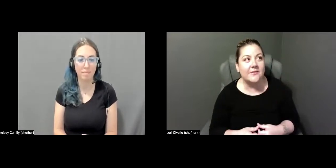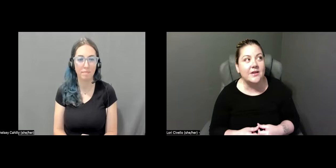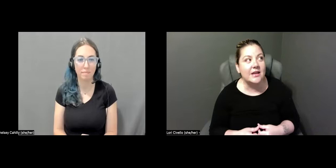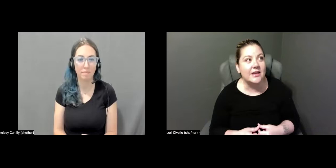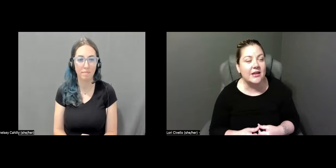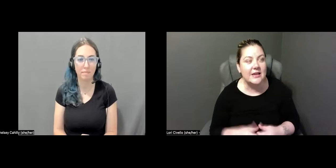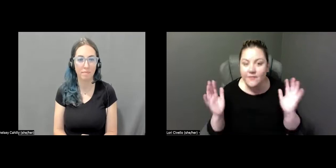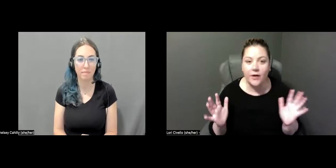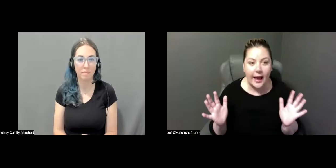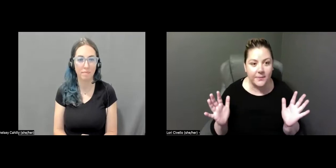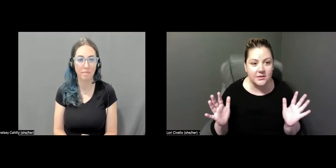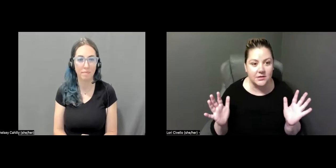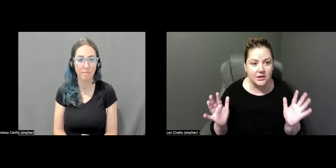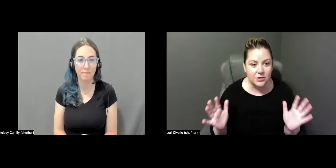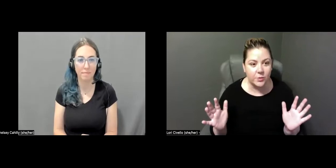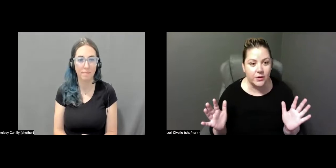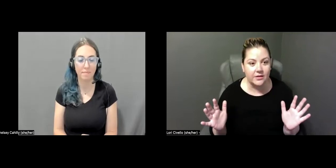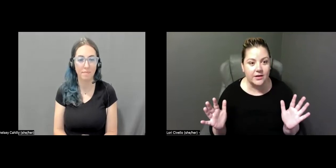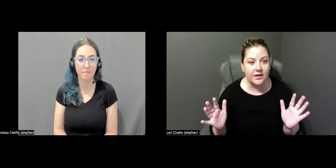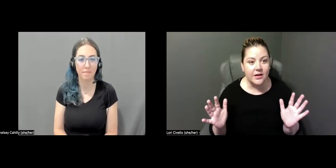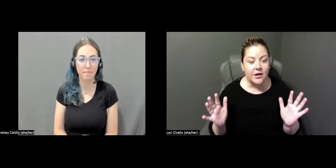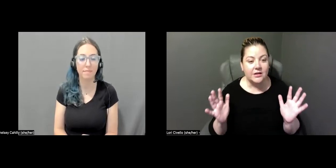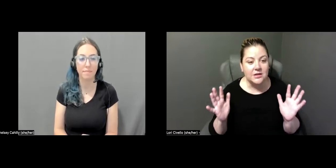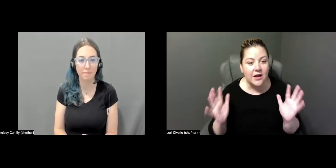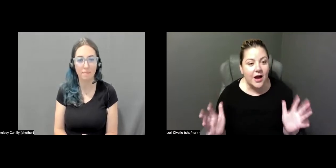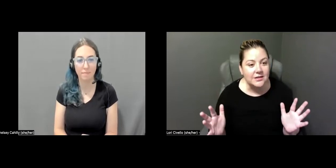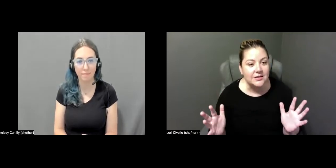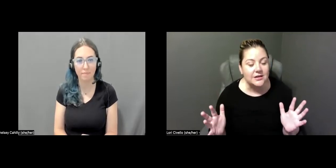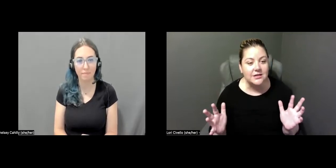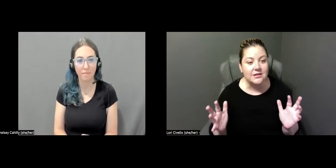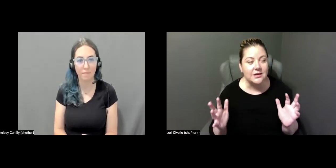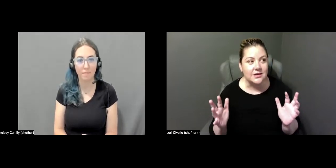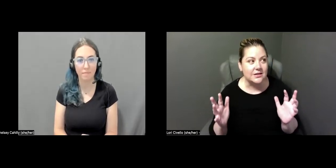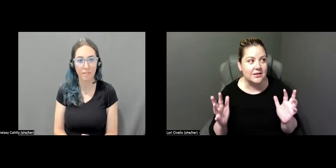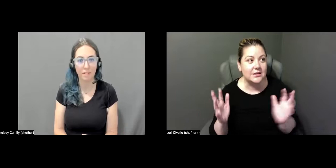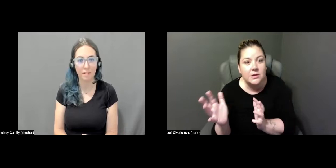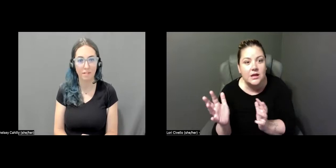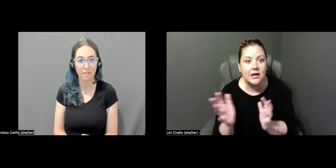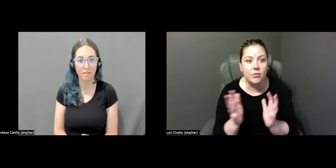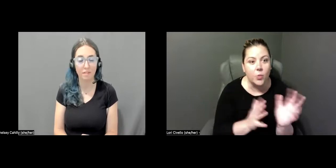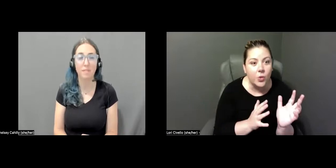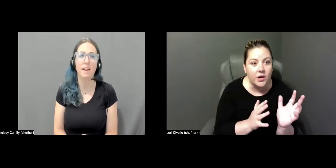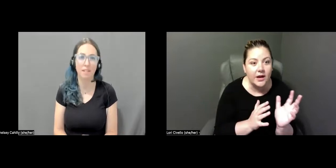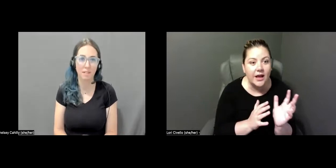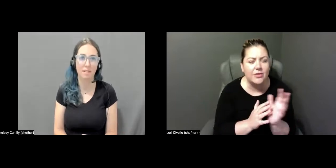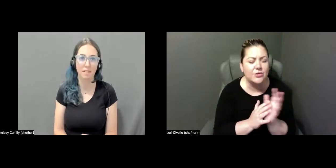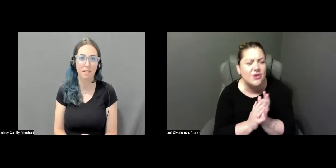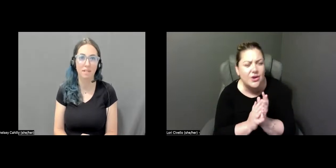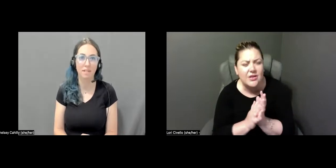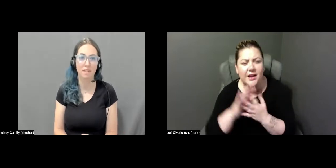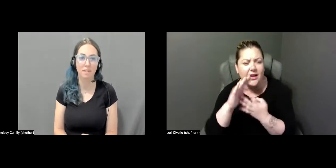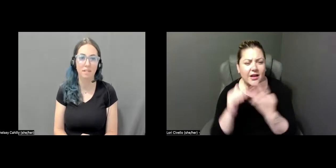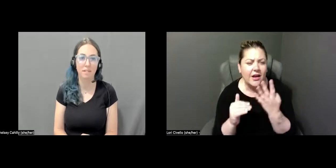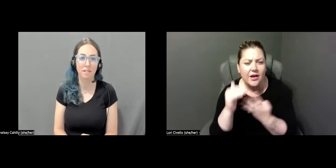I feel like that never happens in interpreting. Like it's constantly stimulating and rewarding, and there's